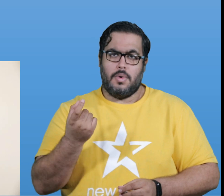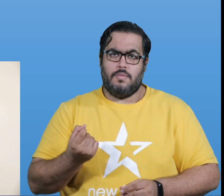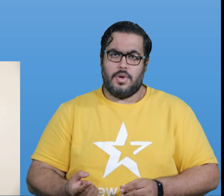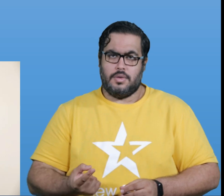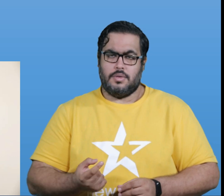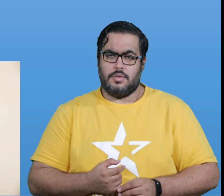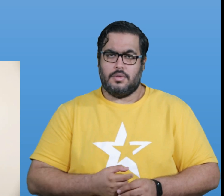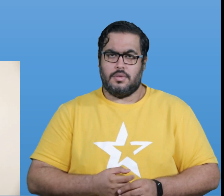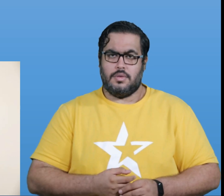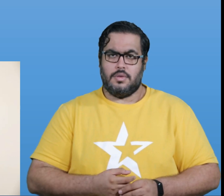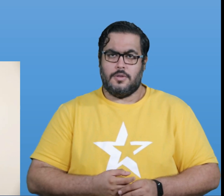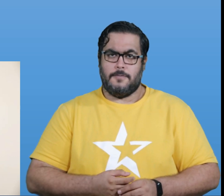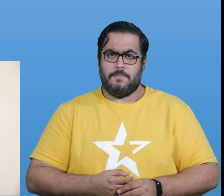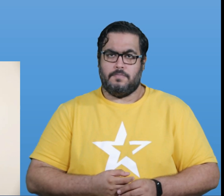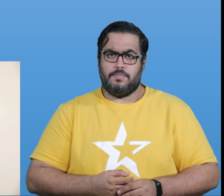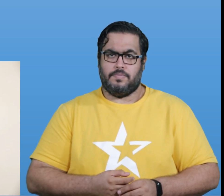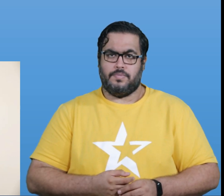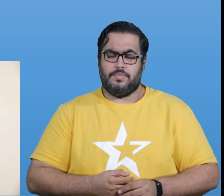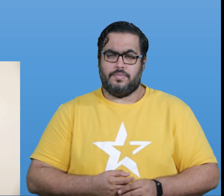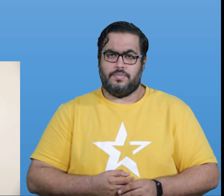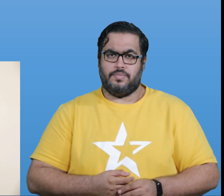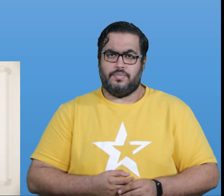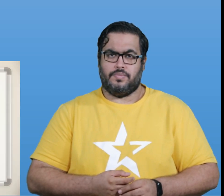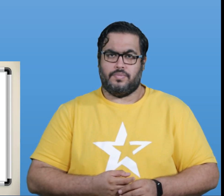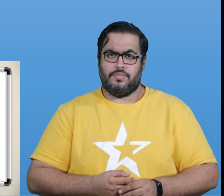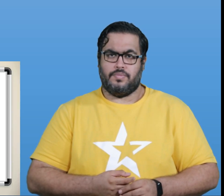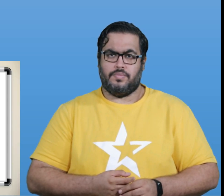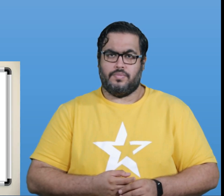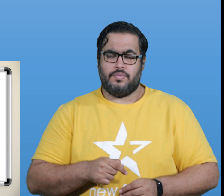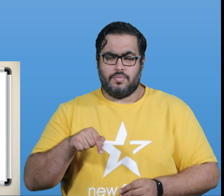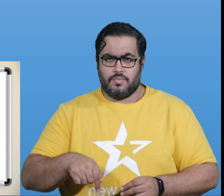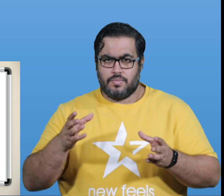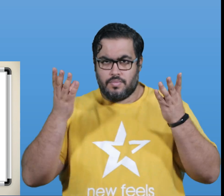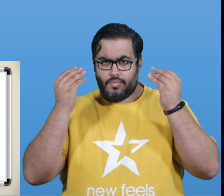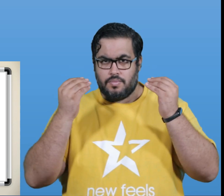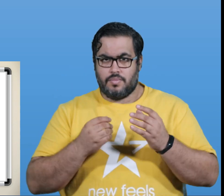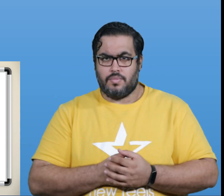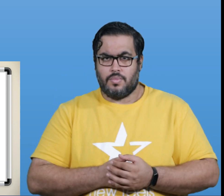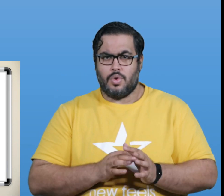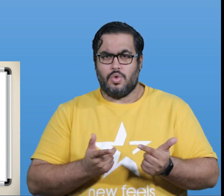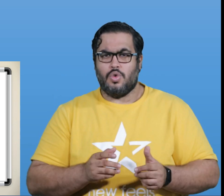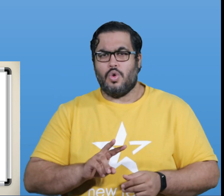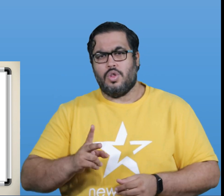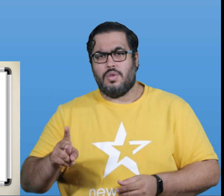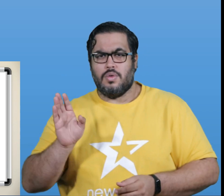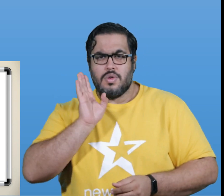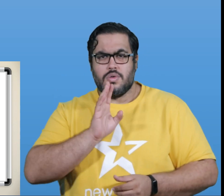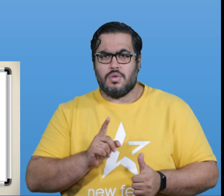the best outcome of your achievements. In this episode, we practiced different exercises regarding the